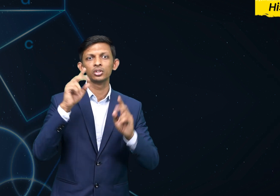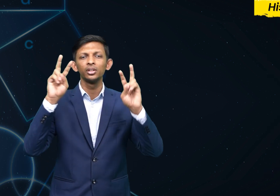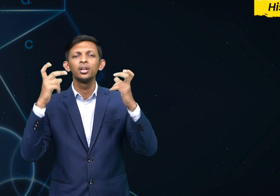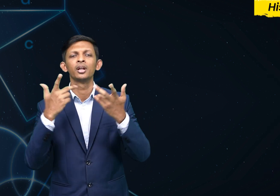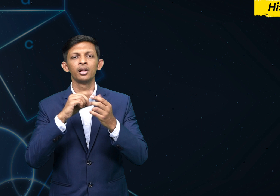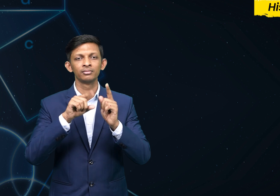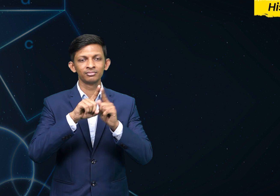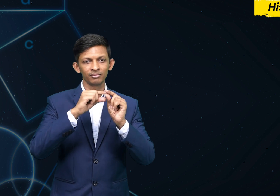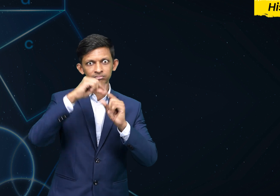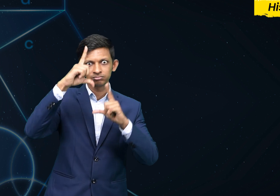Histogram.